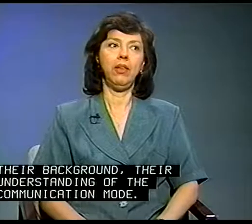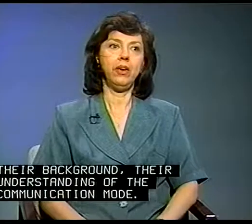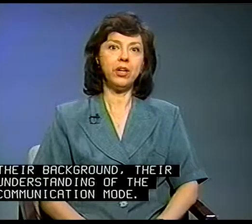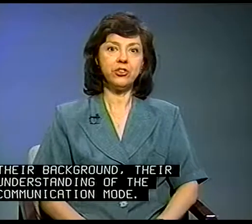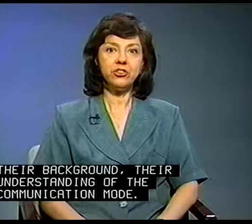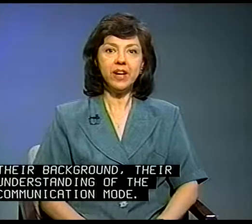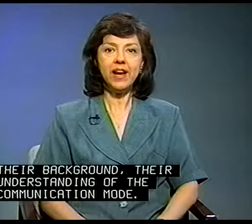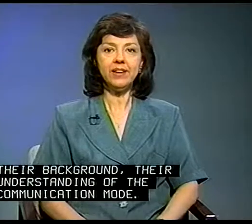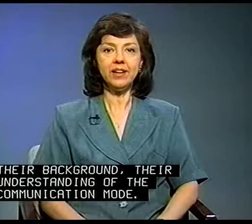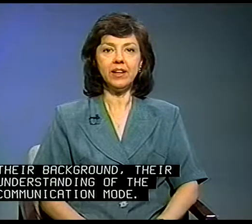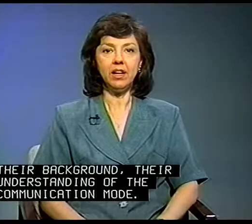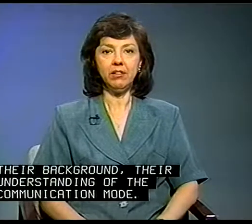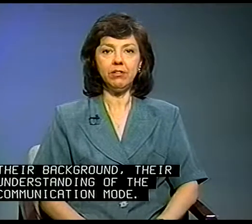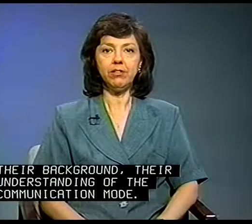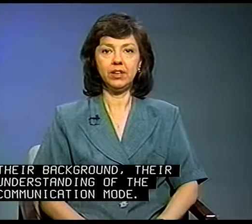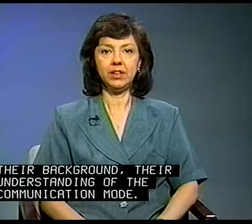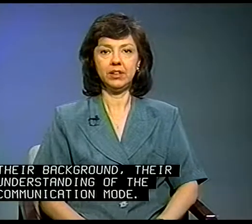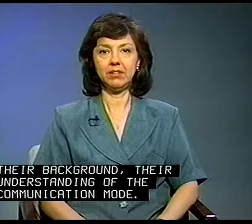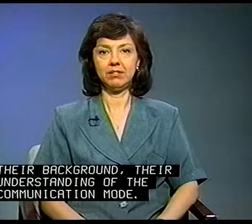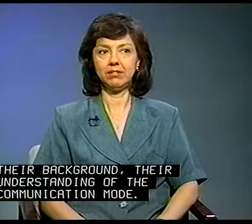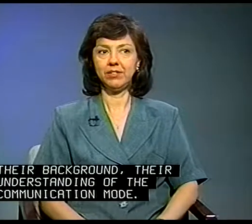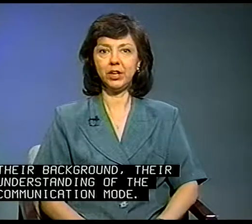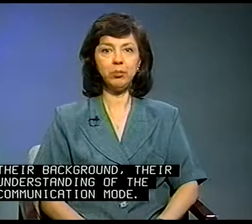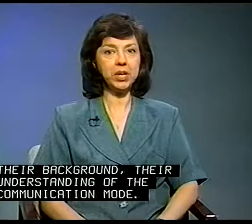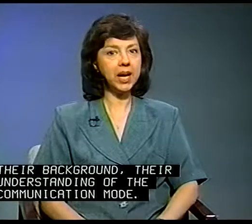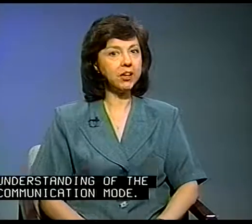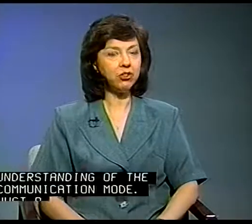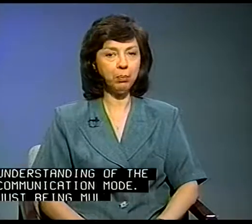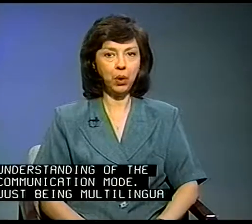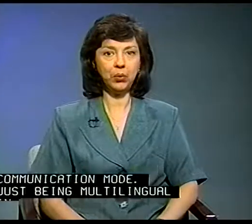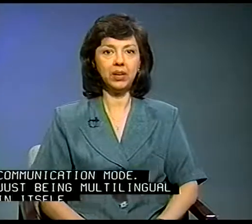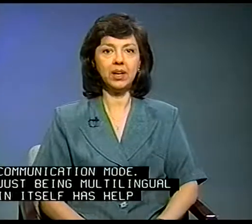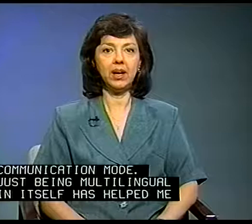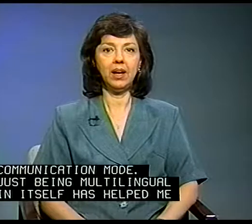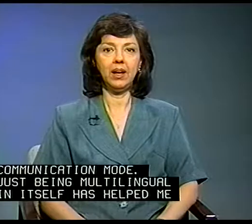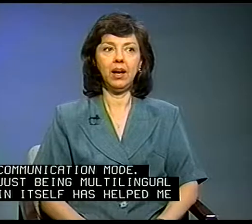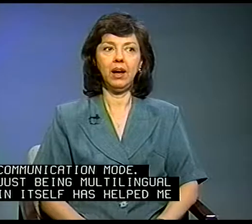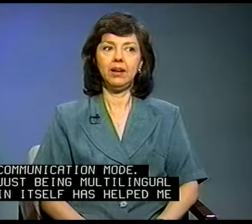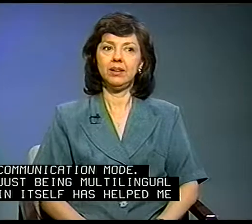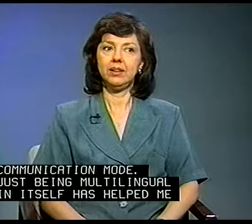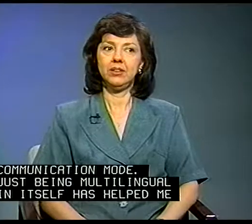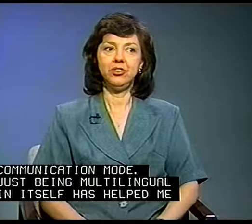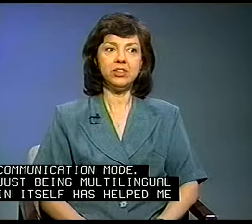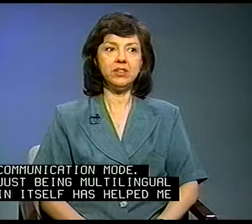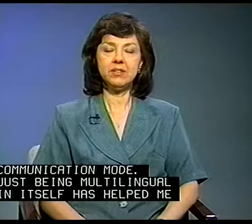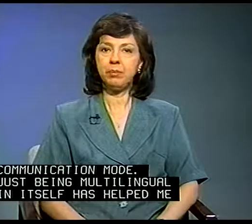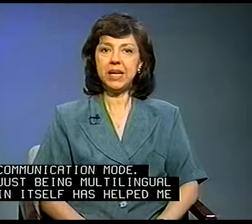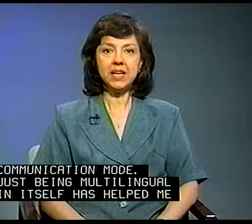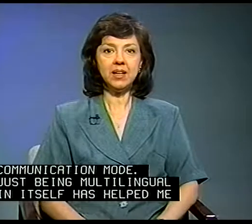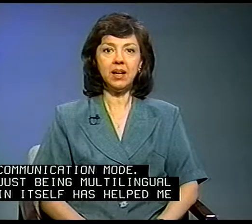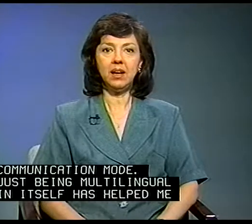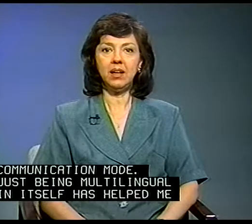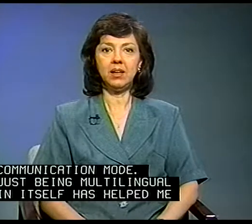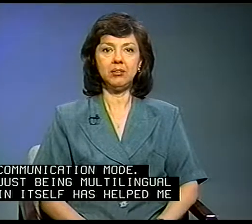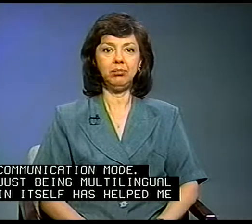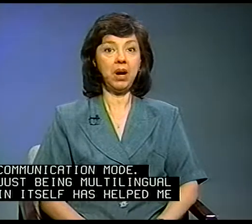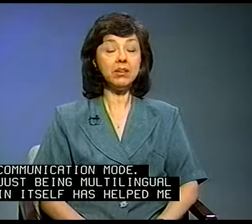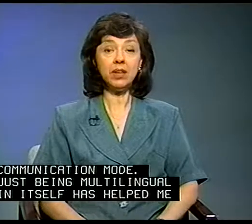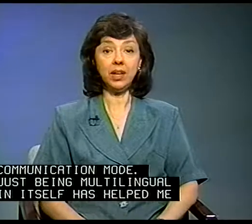their understanding of the communication mode. Just being